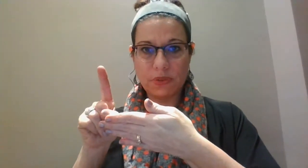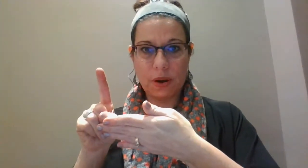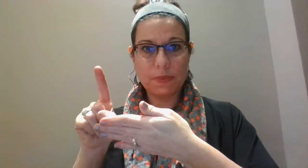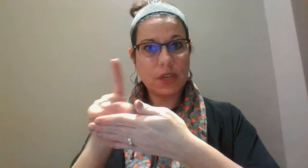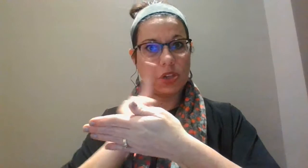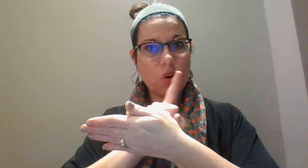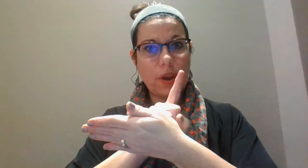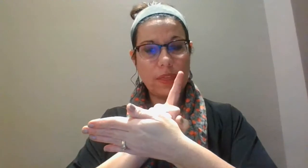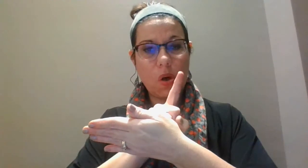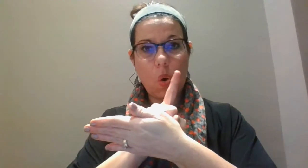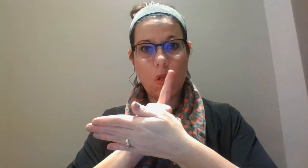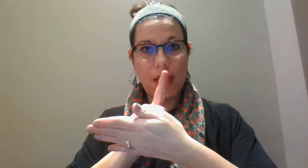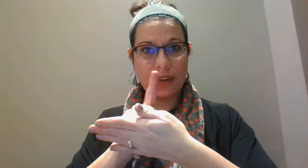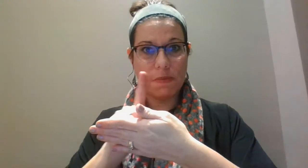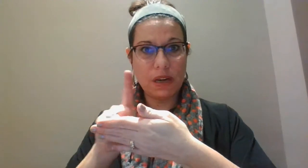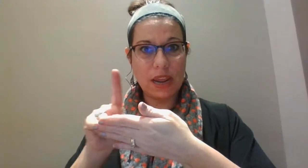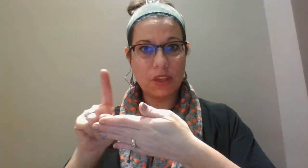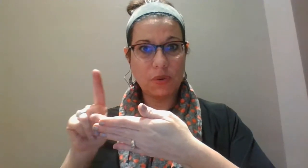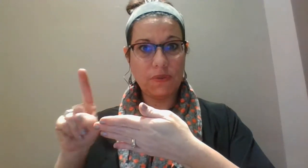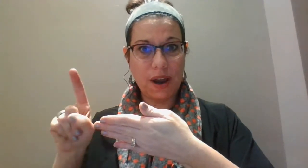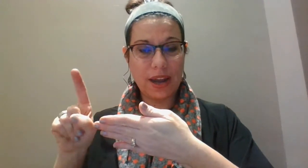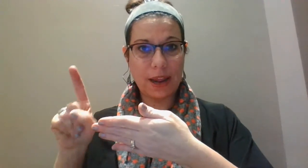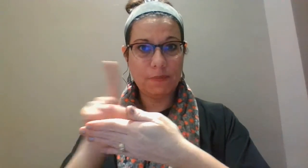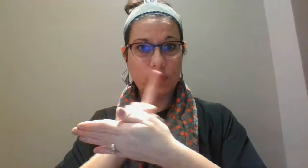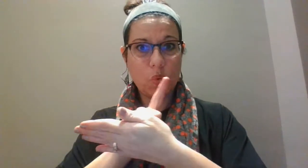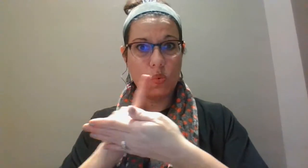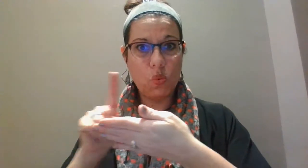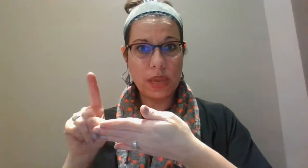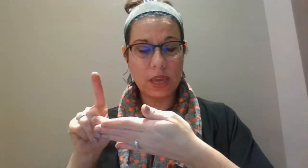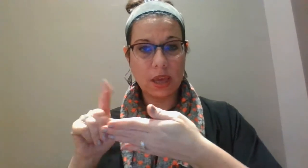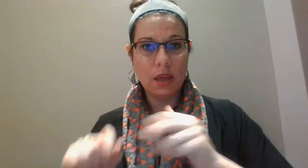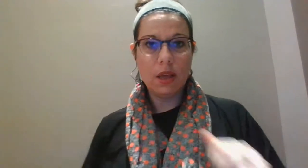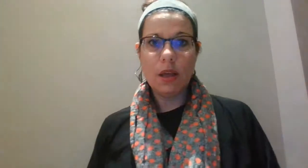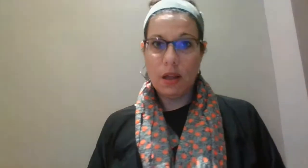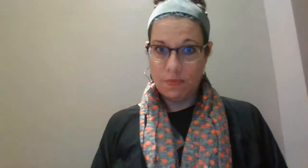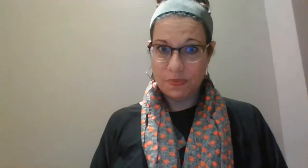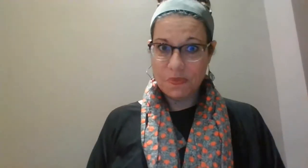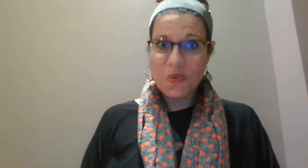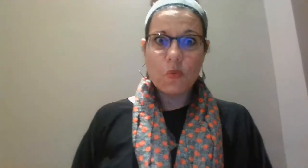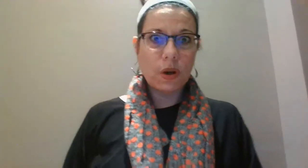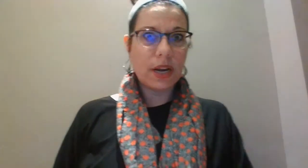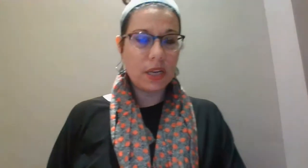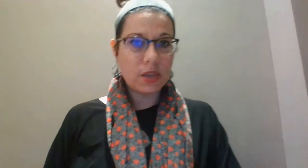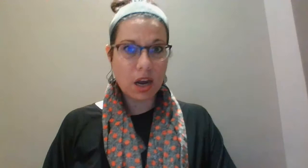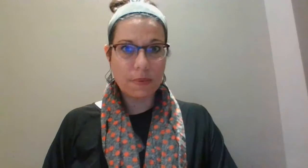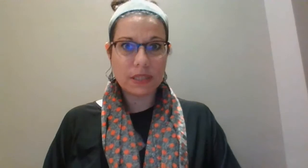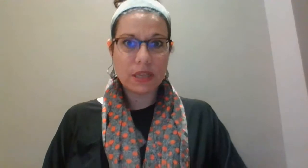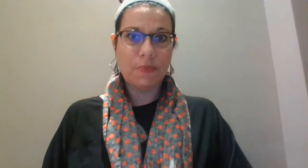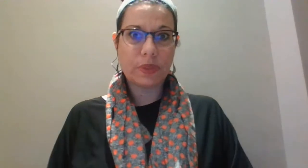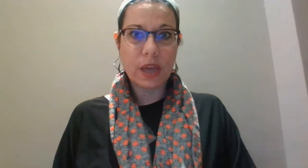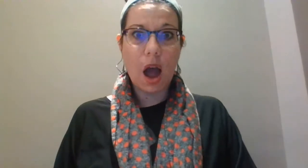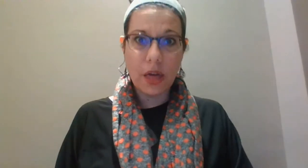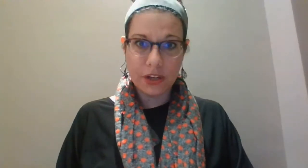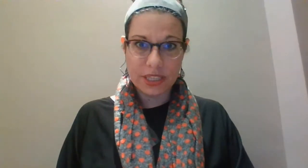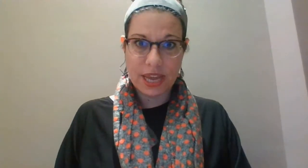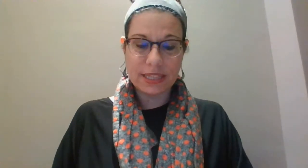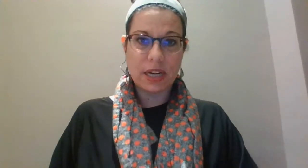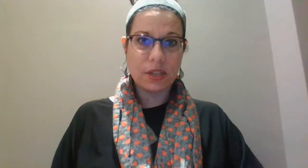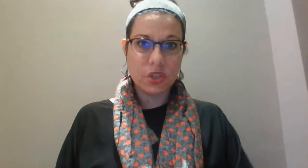from because you're going the whole line, Monday through Friday, week. We're going to talk about some other signs that are